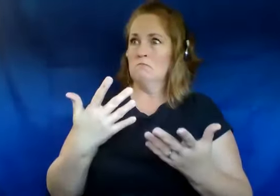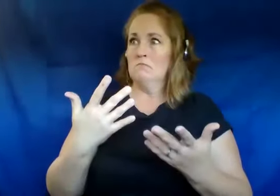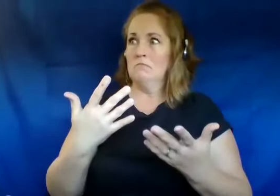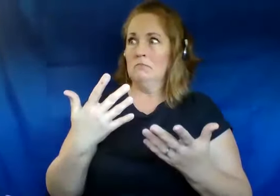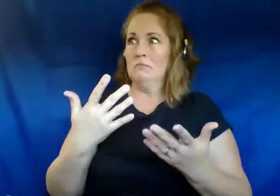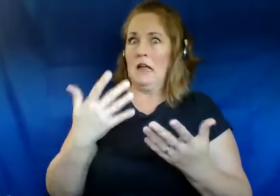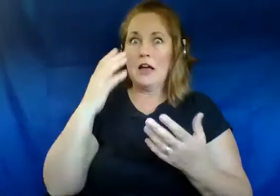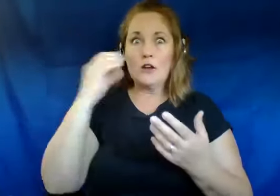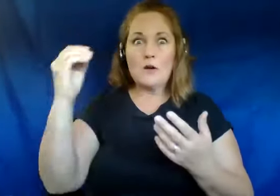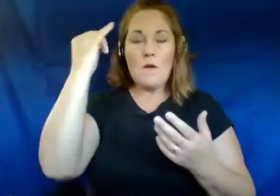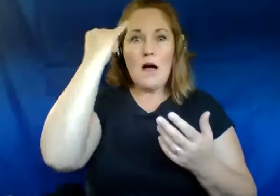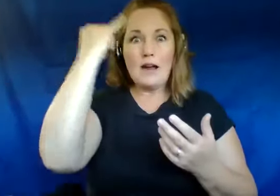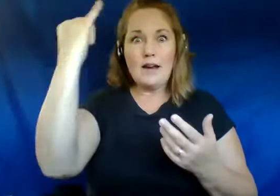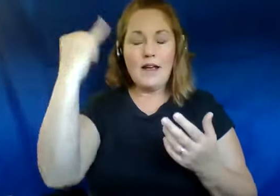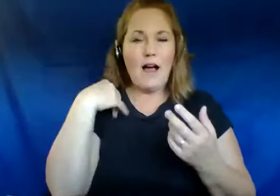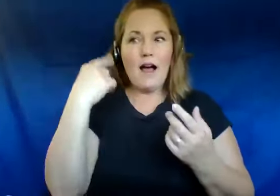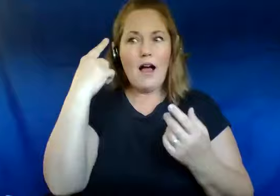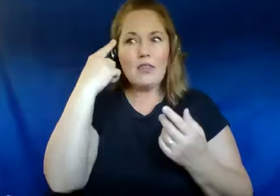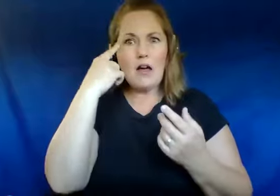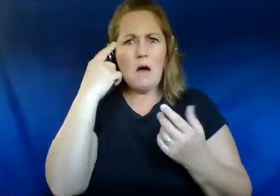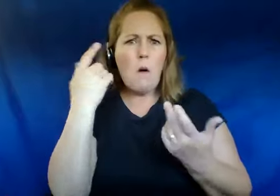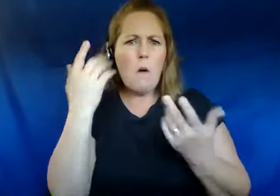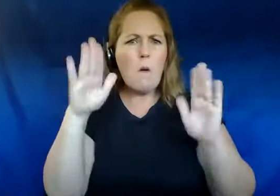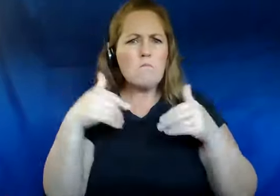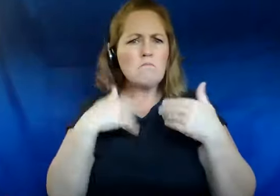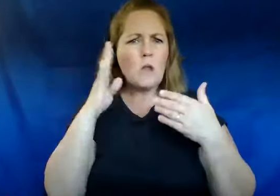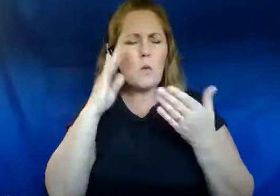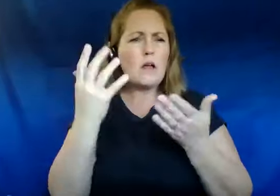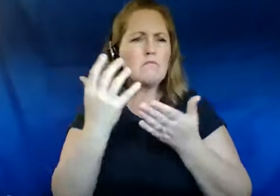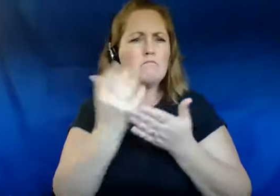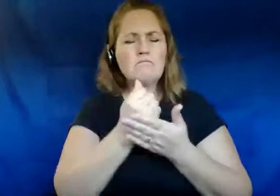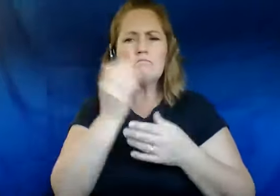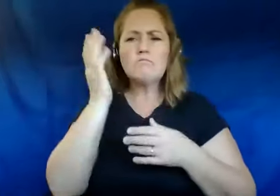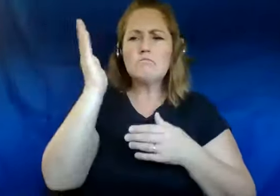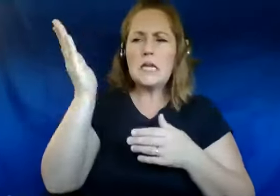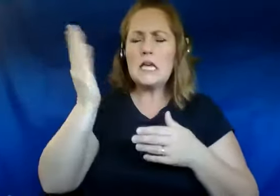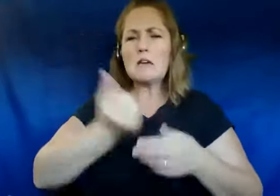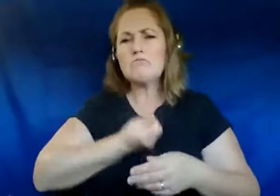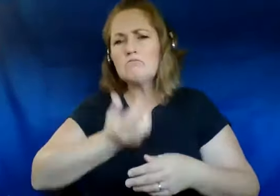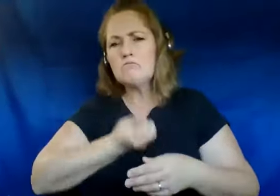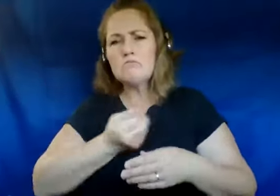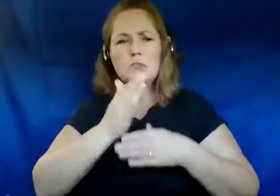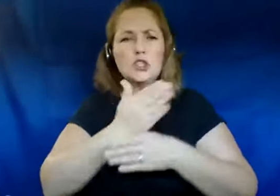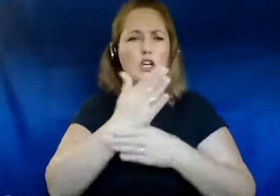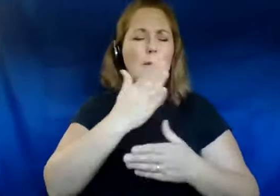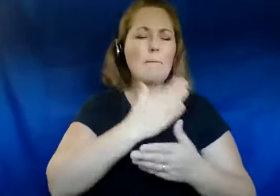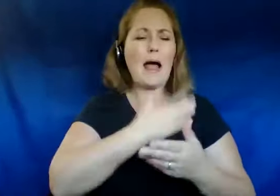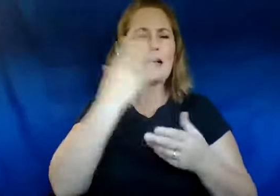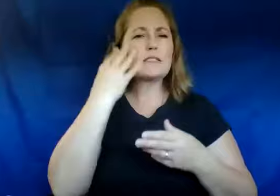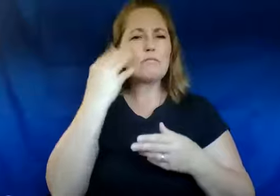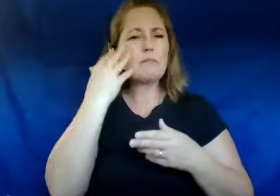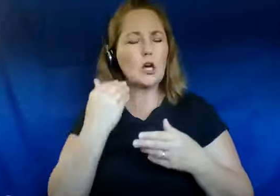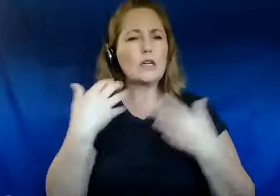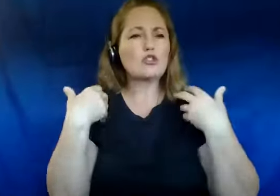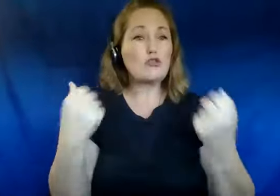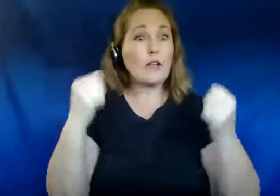I was. You know, I thought it was just going to speak and to, you know, share your experience, strength, and hope. And